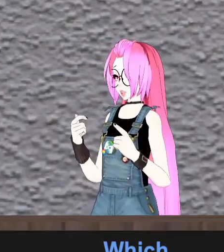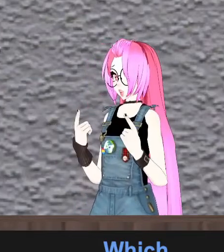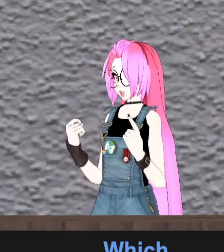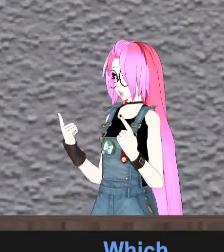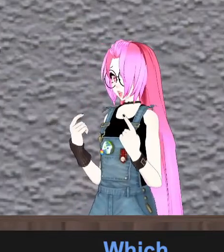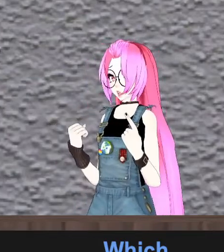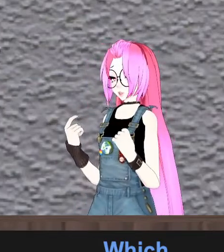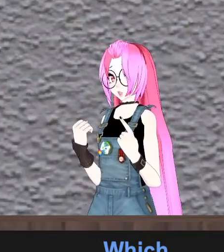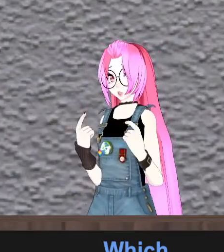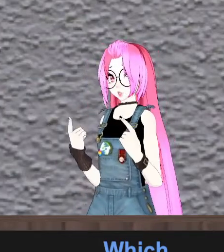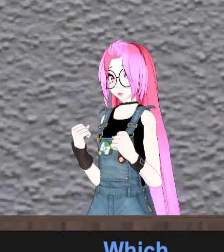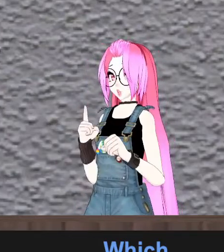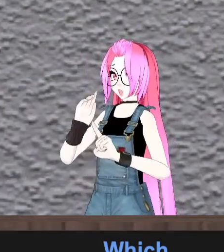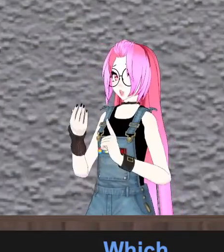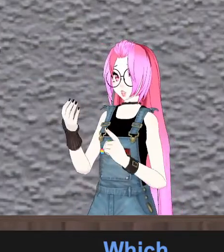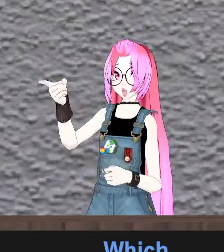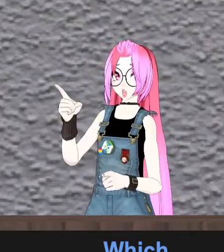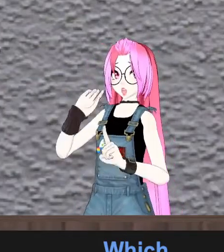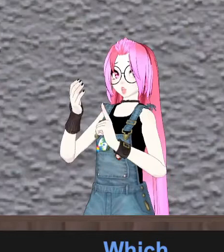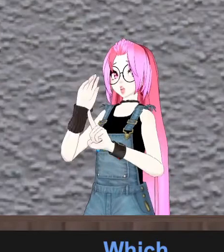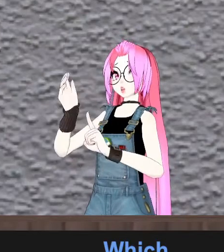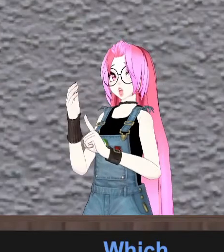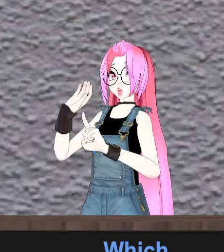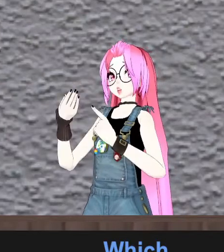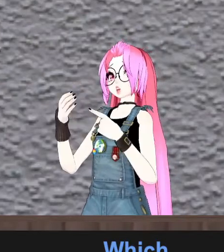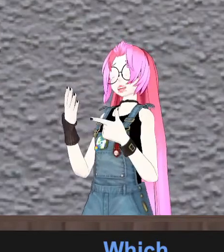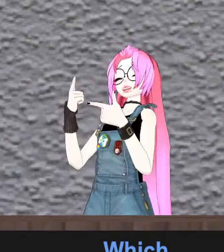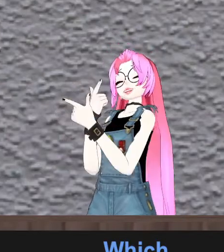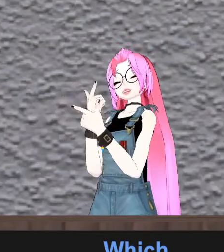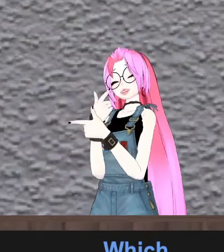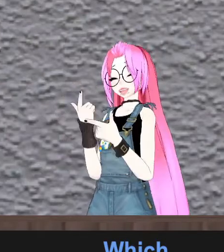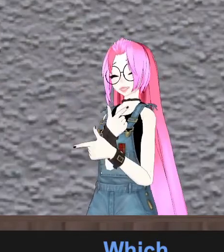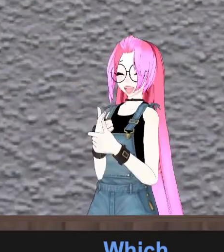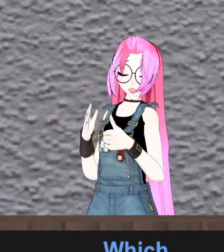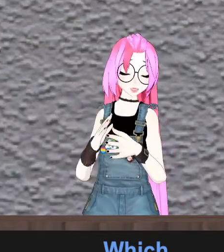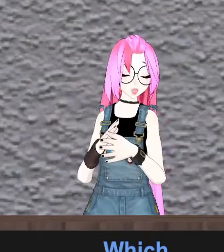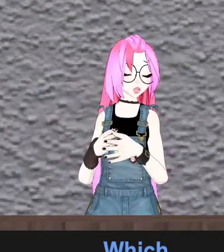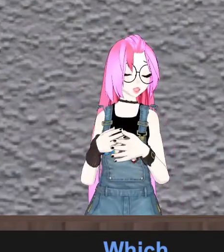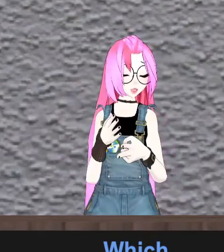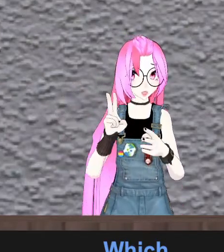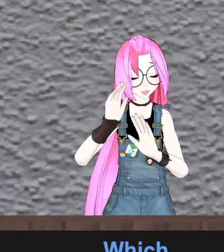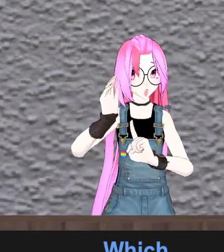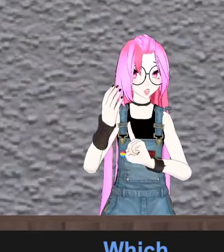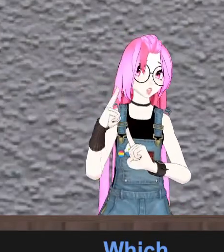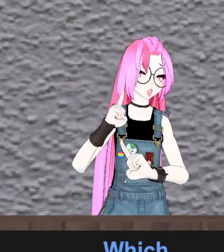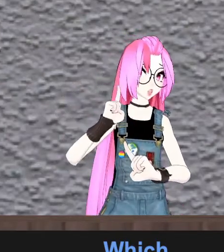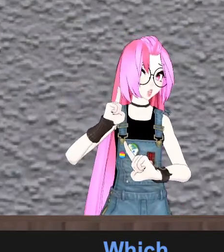feeling like anything? Culture? Shaw's like, culture! I want culture! All right, let's teach them deaf culture.